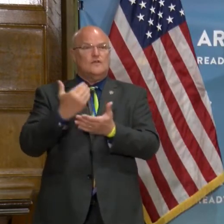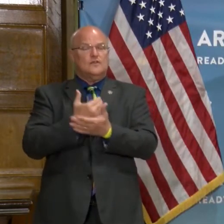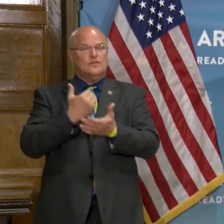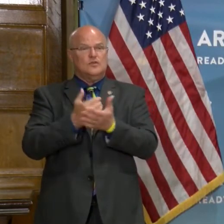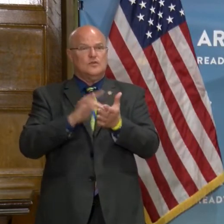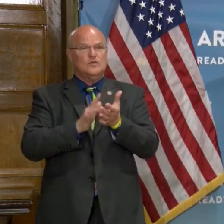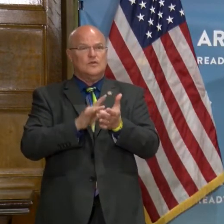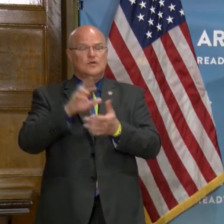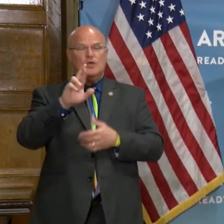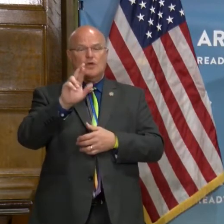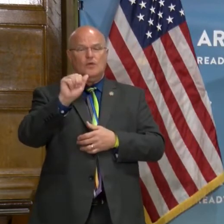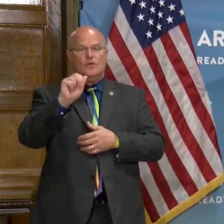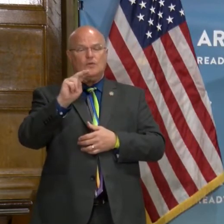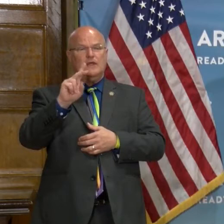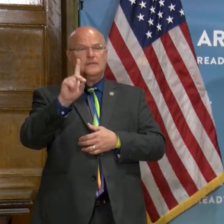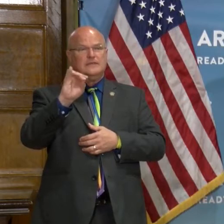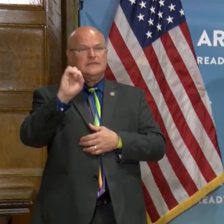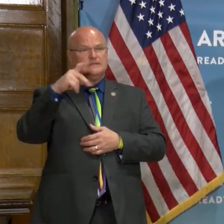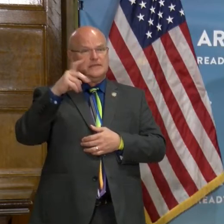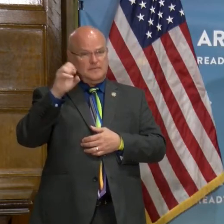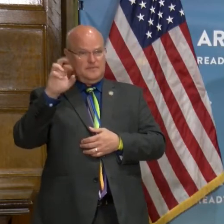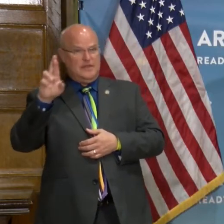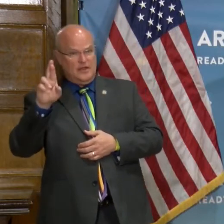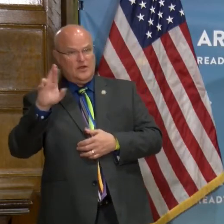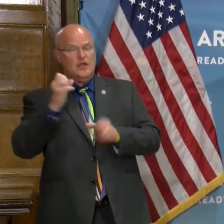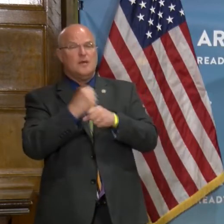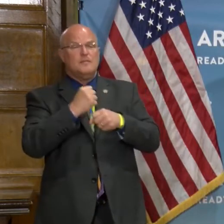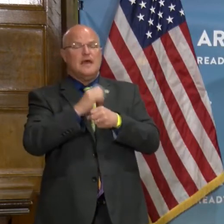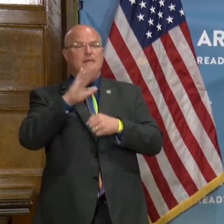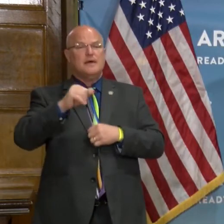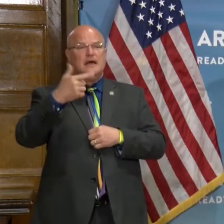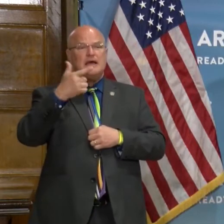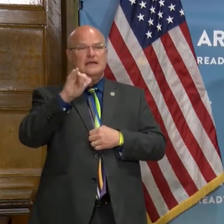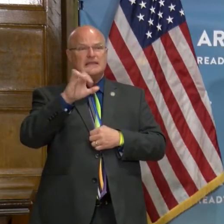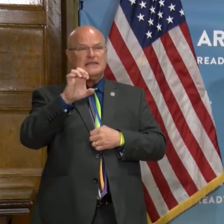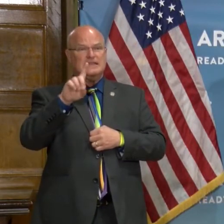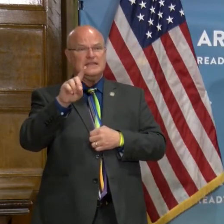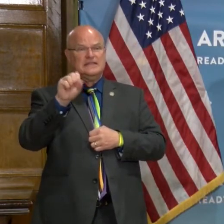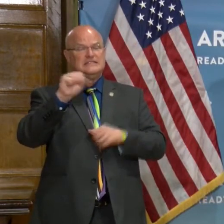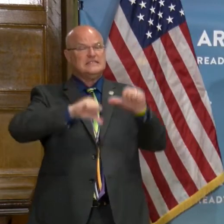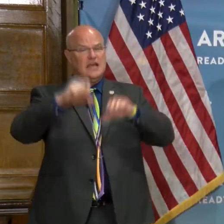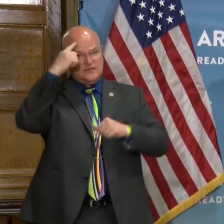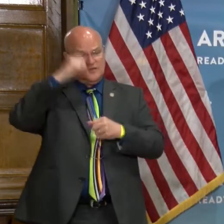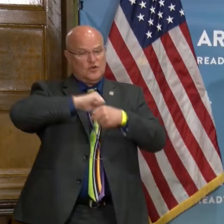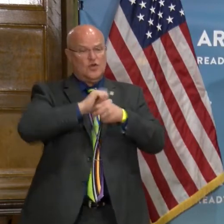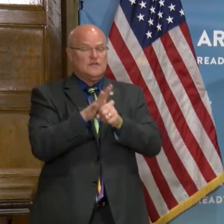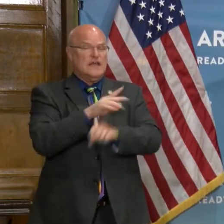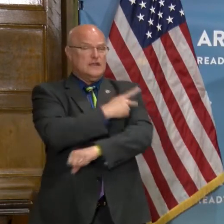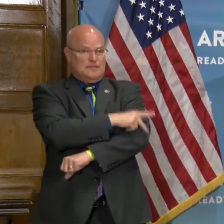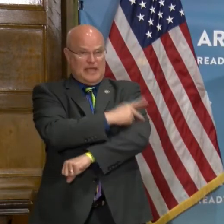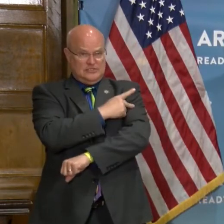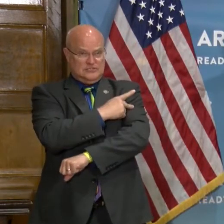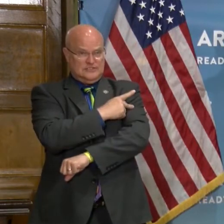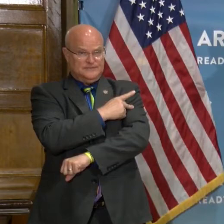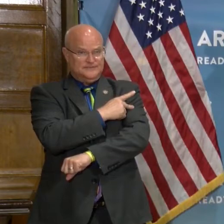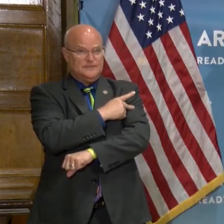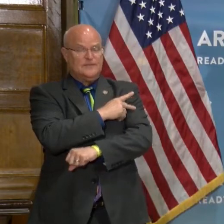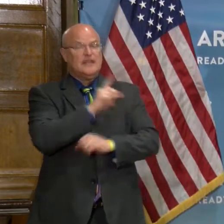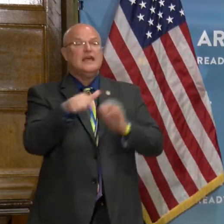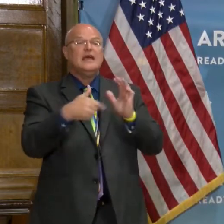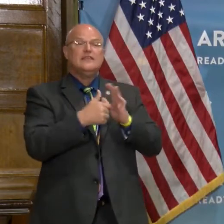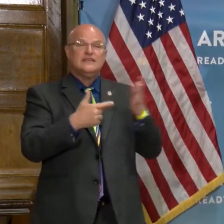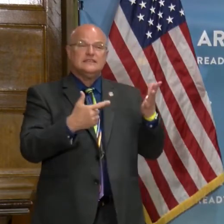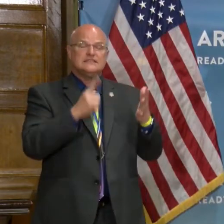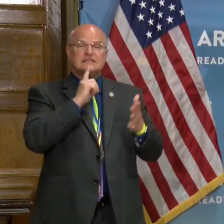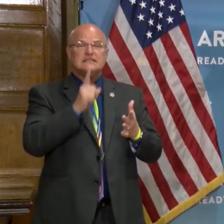drug remdesivir, which is produced by Gilead Science for COVID-19 patients. This is